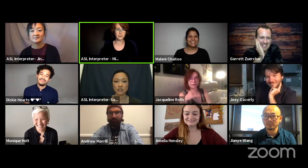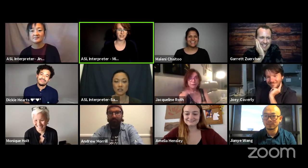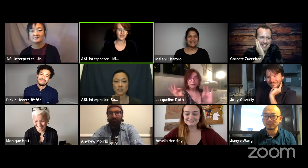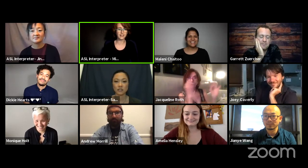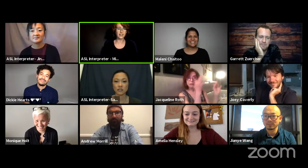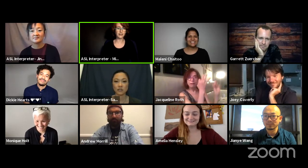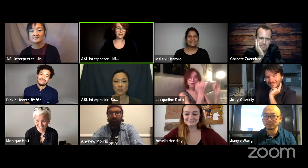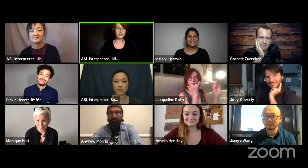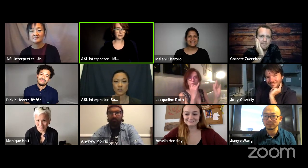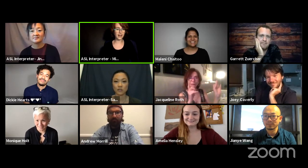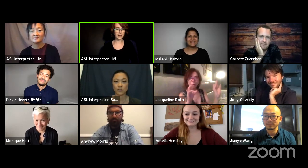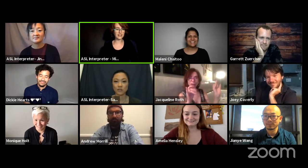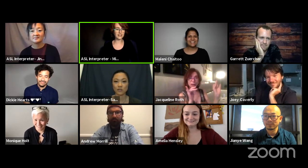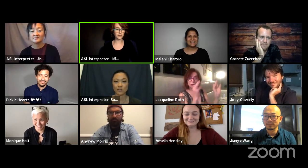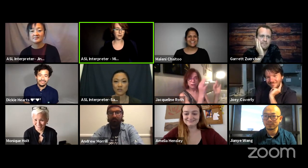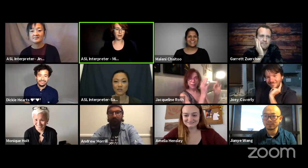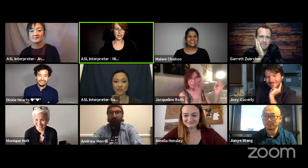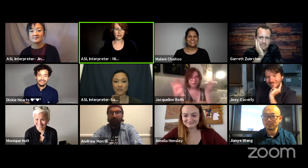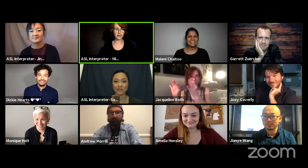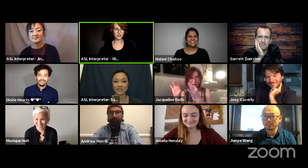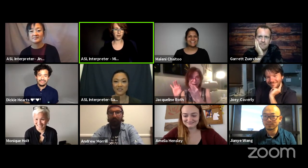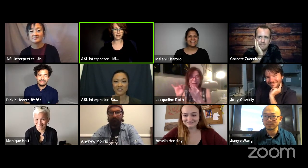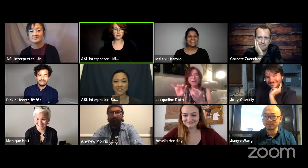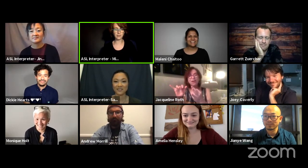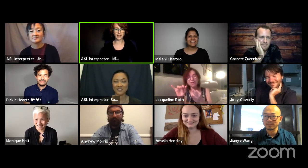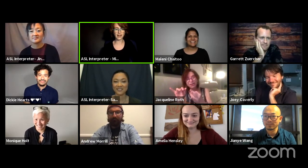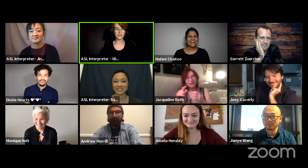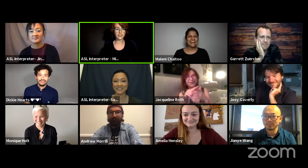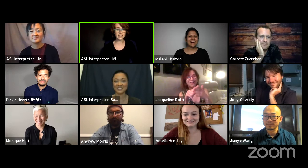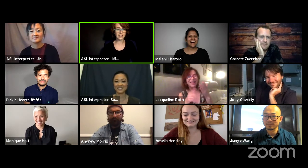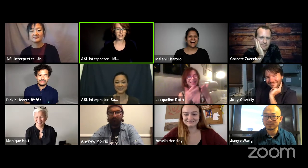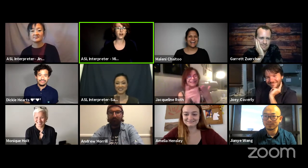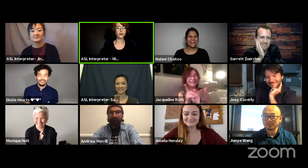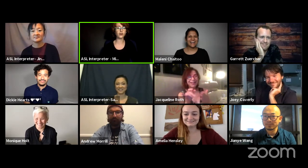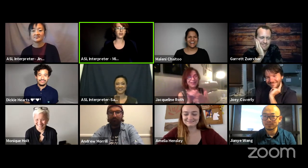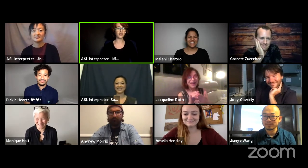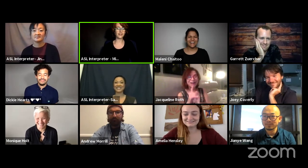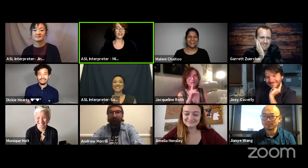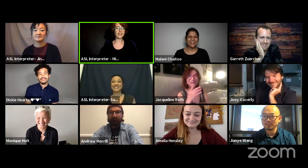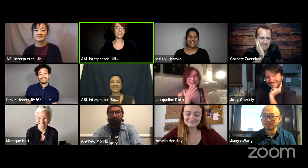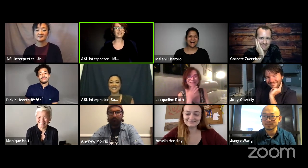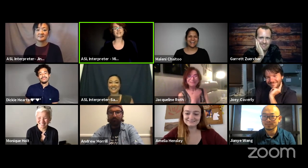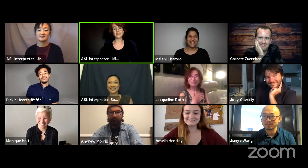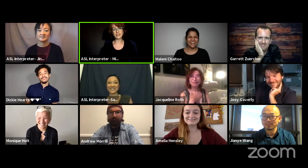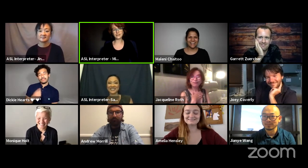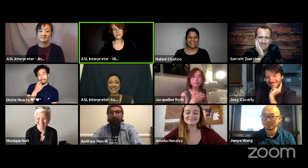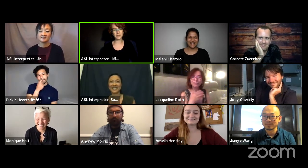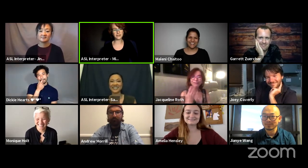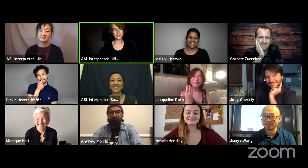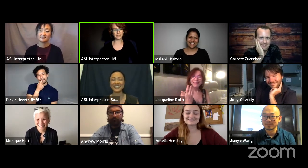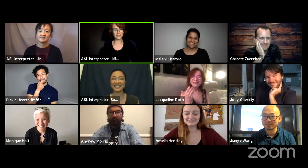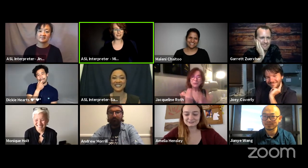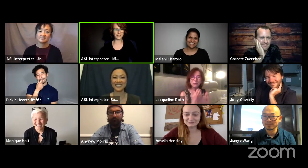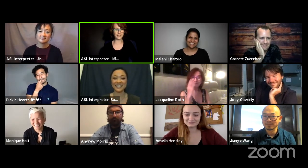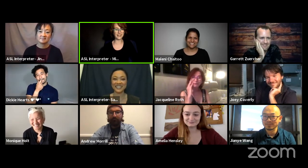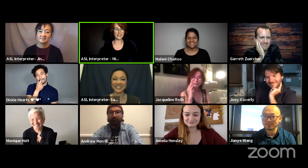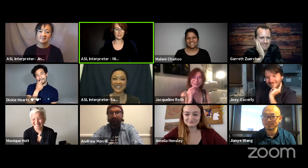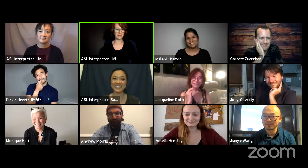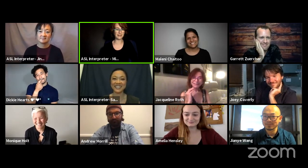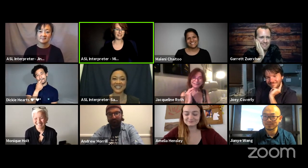Amelia, you have to be my eyes. Oh, wait, I have to put my eyes over here. Oh, thank you so much, Amelia, for keeping me on top